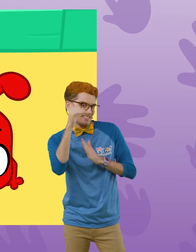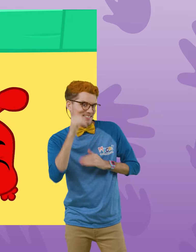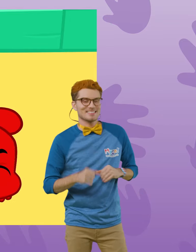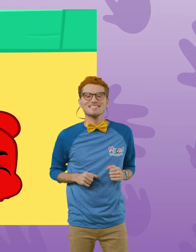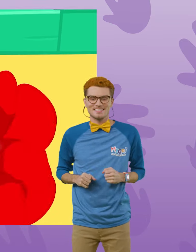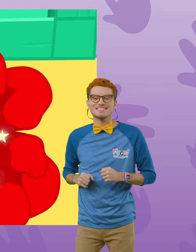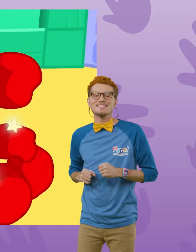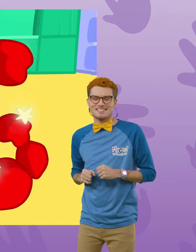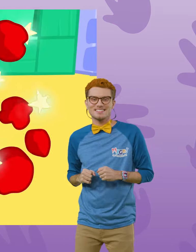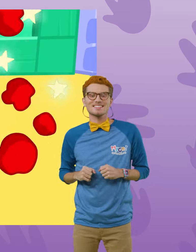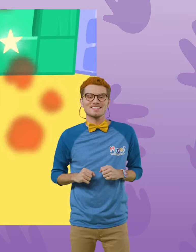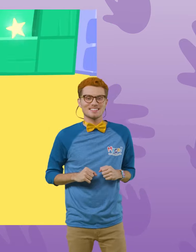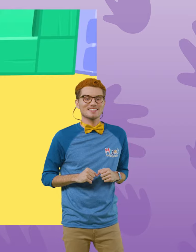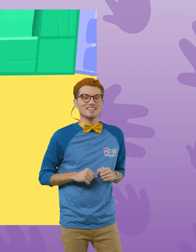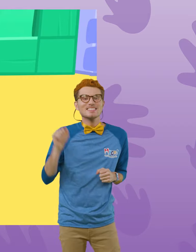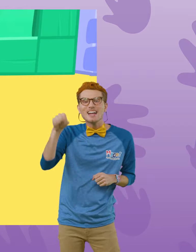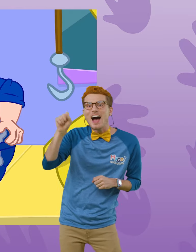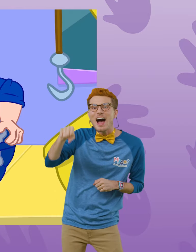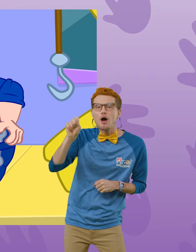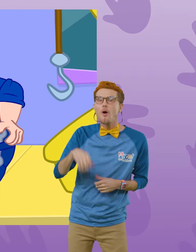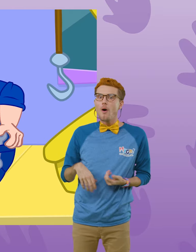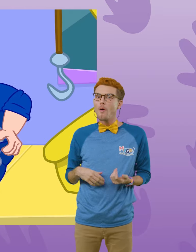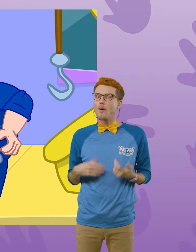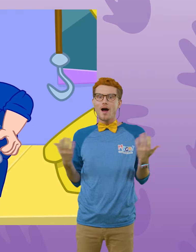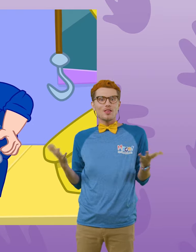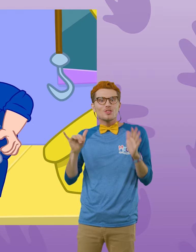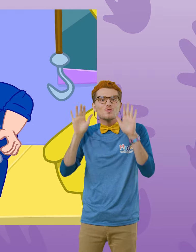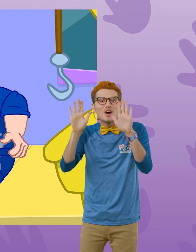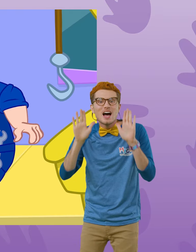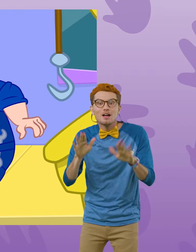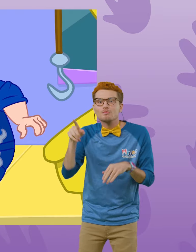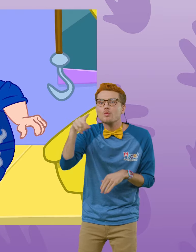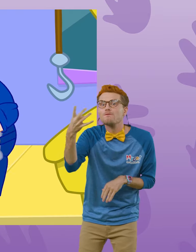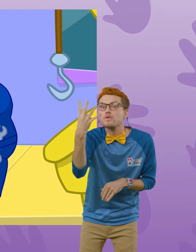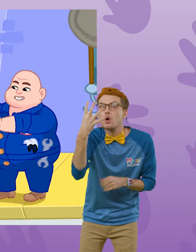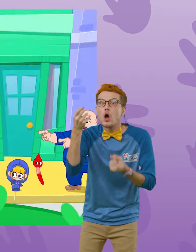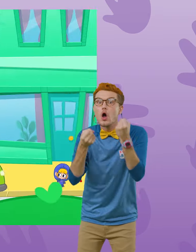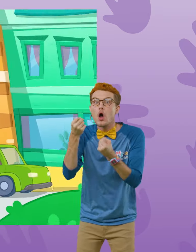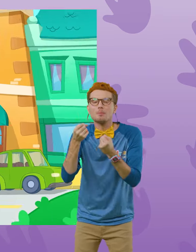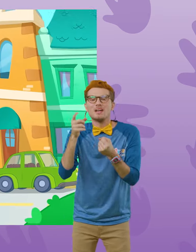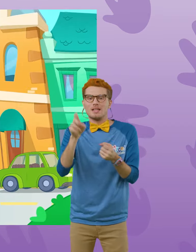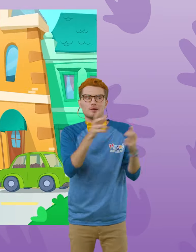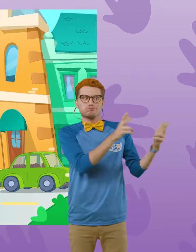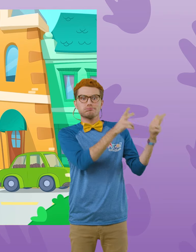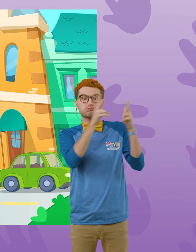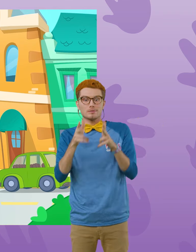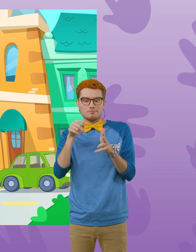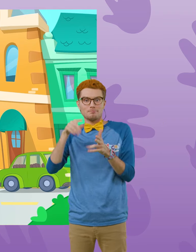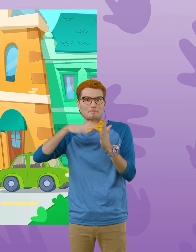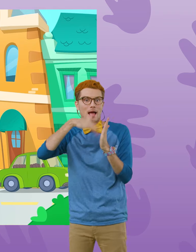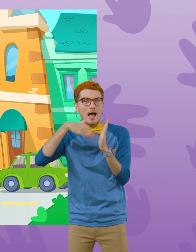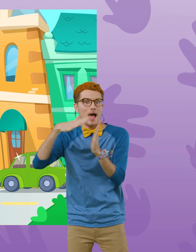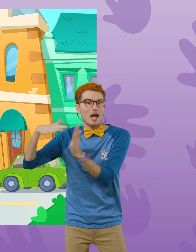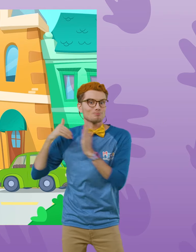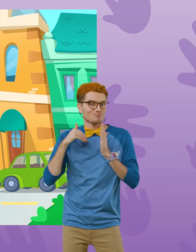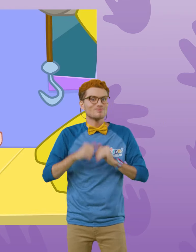to paint. Yeah! That's great. Now, these are the four cars we need